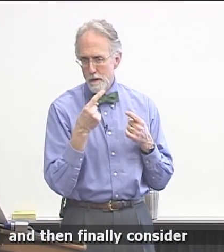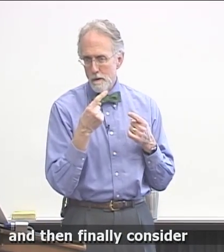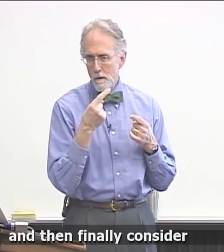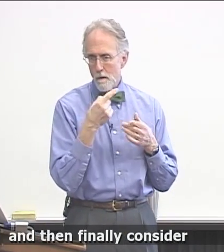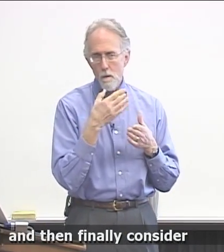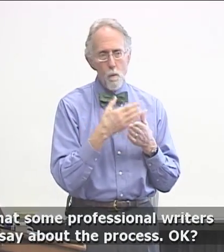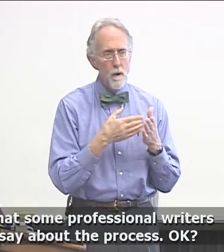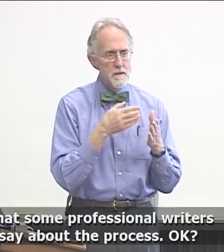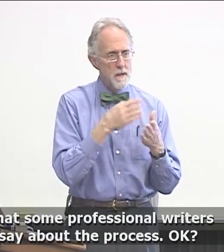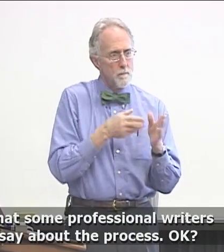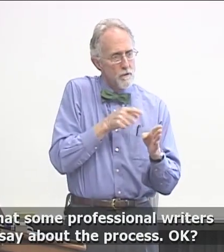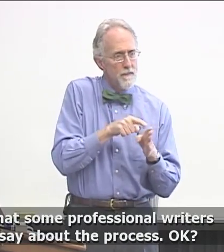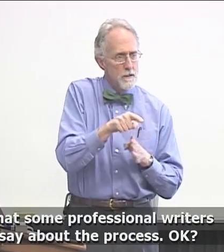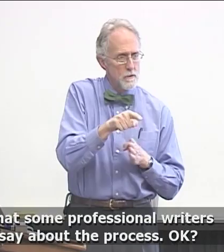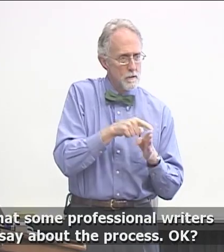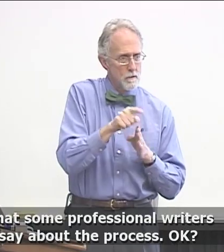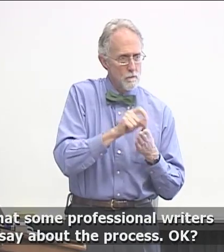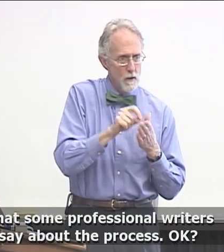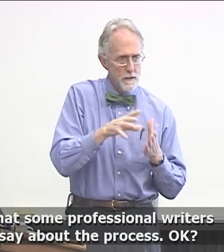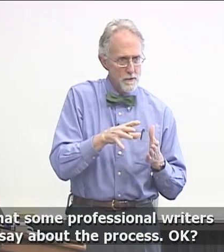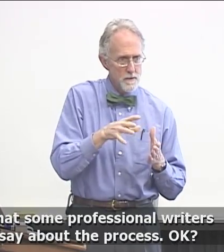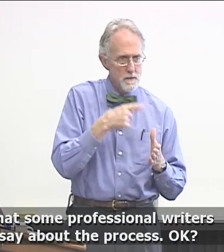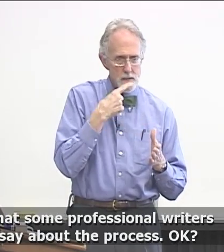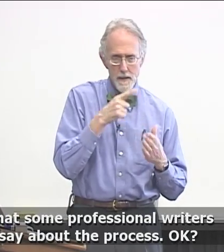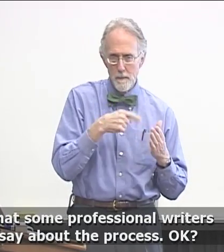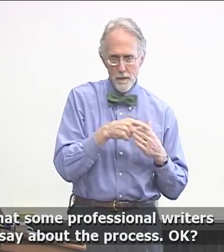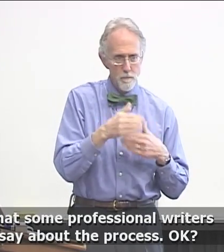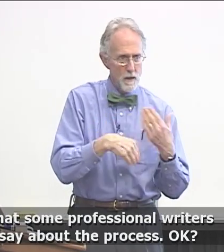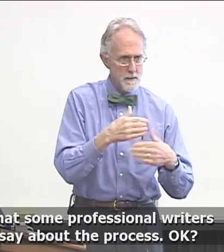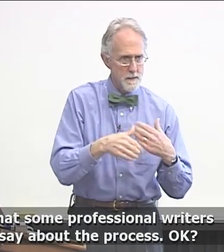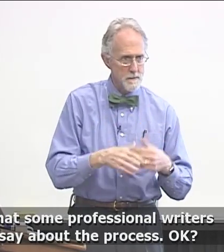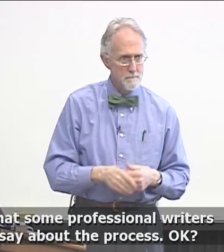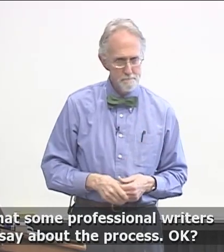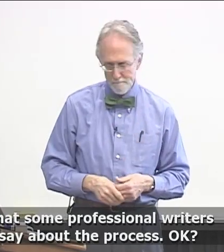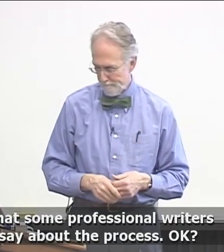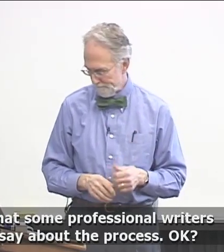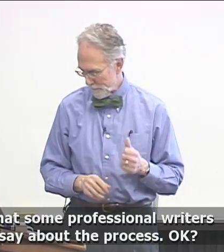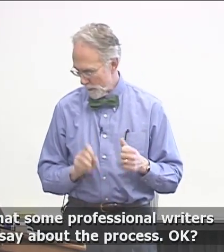consider what some professional writers say about the process. Okay?